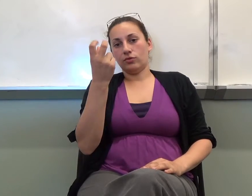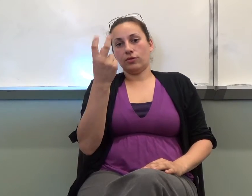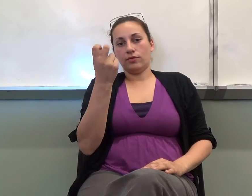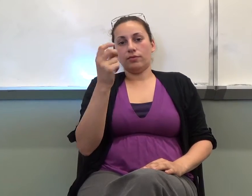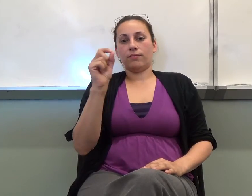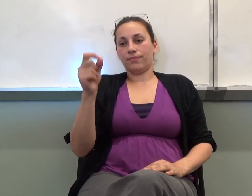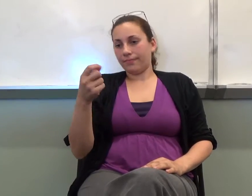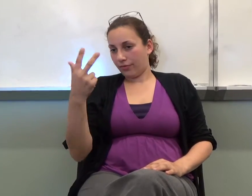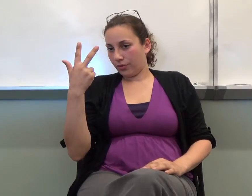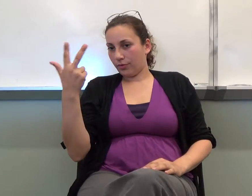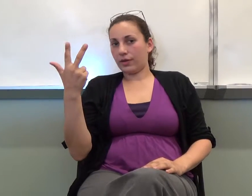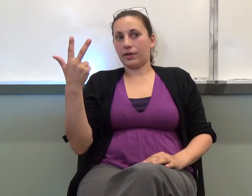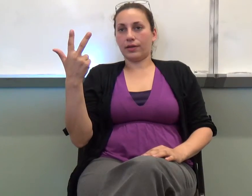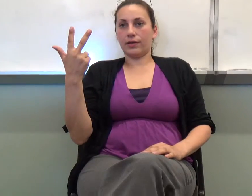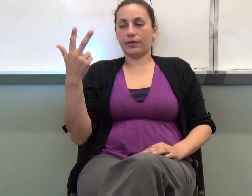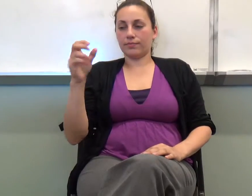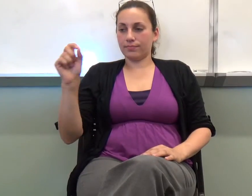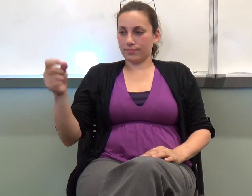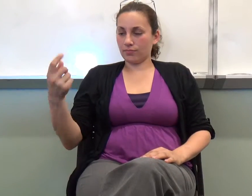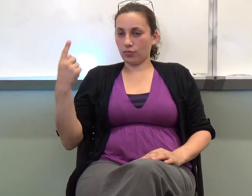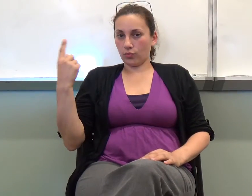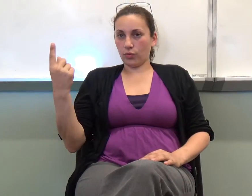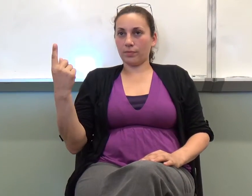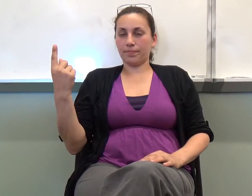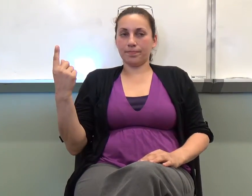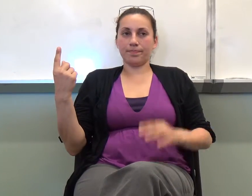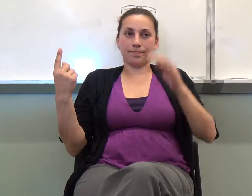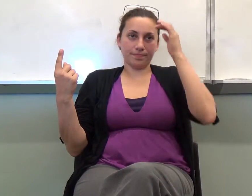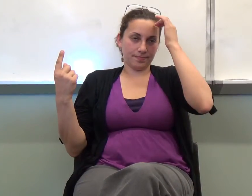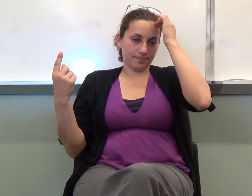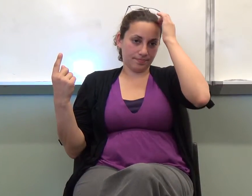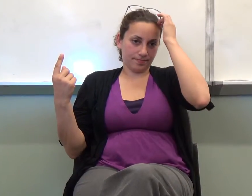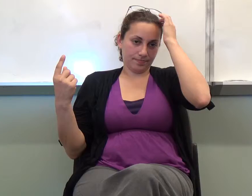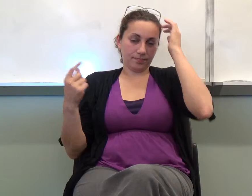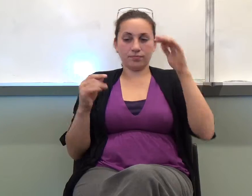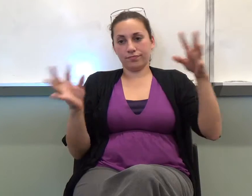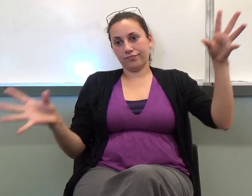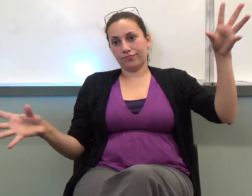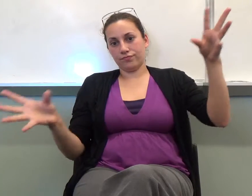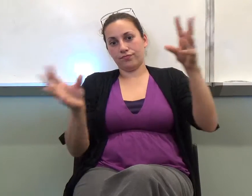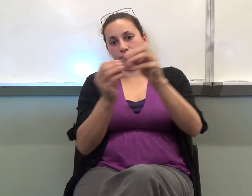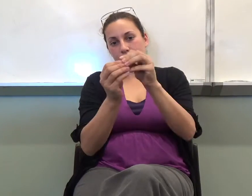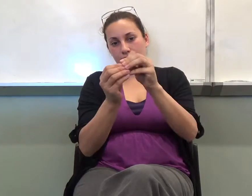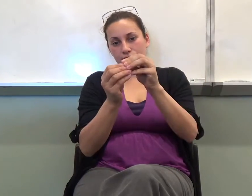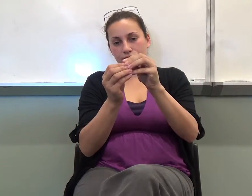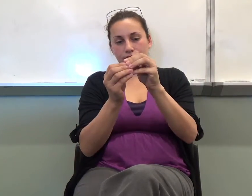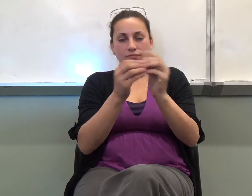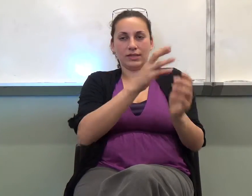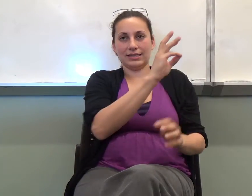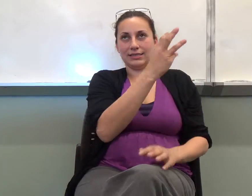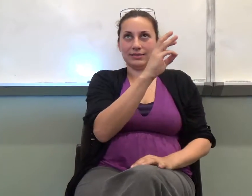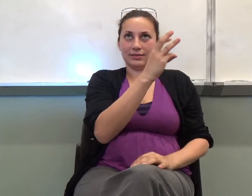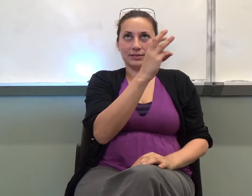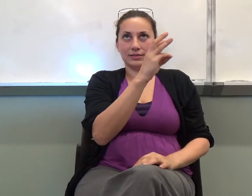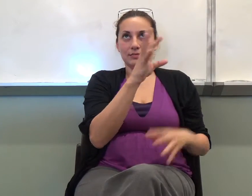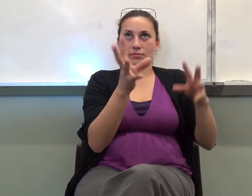3, and 1. So if you add all those up, that's 16 and 12 is going to be